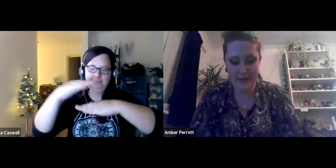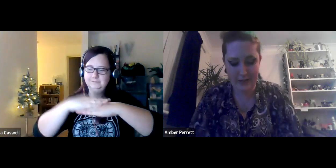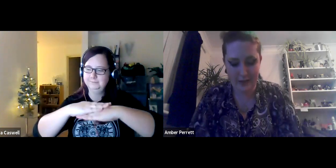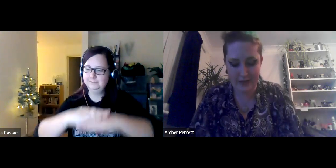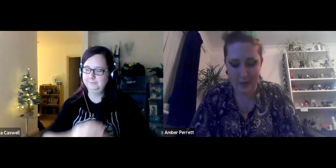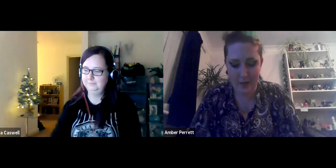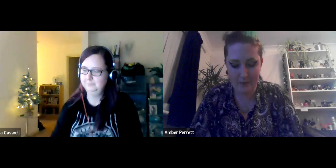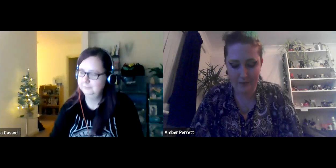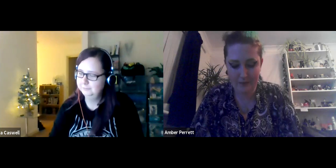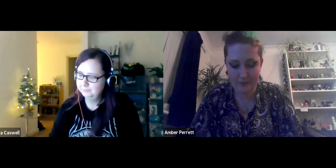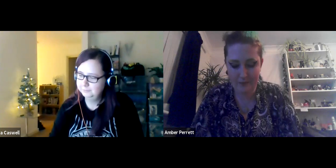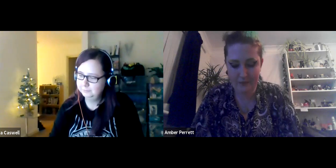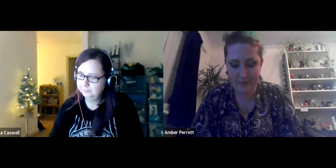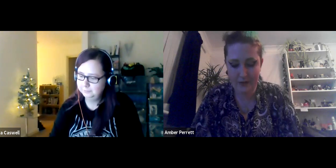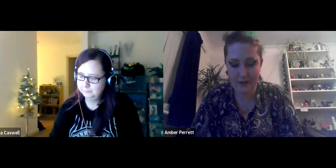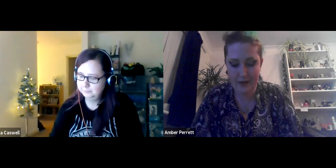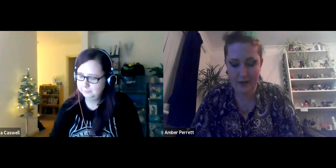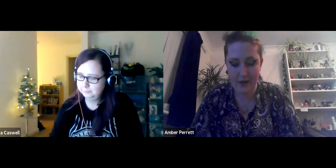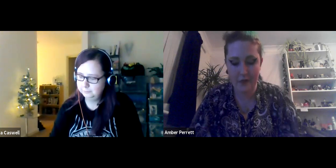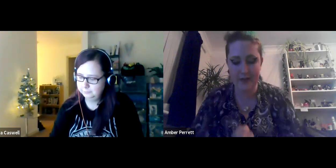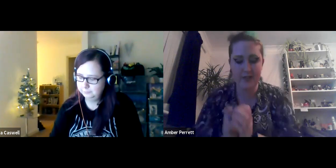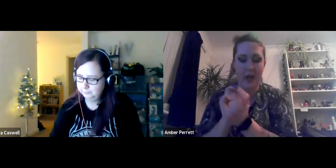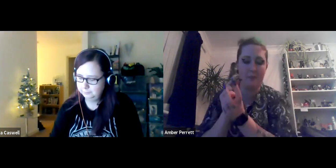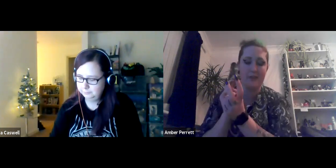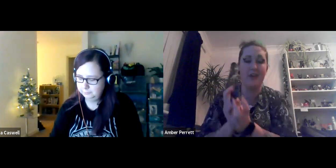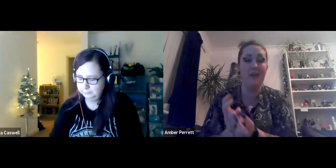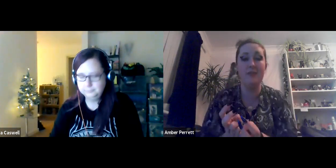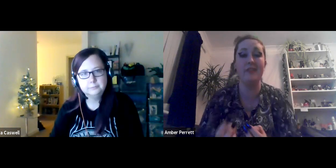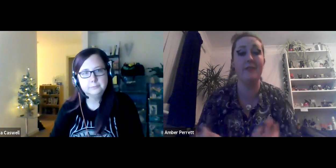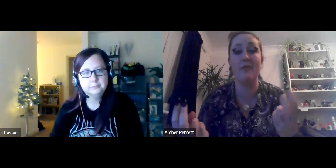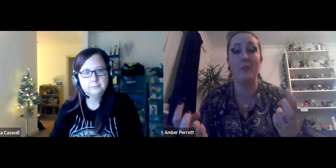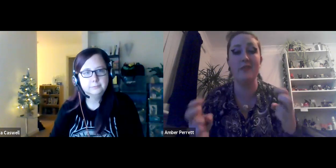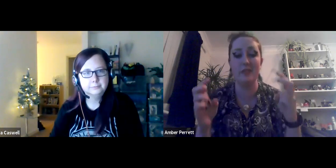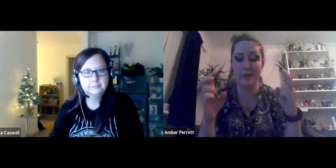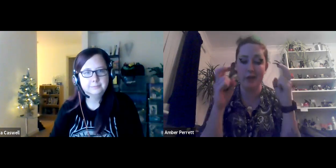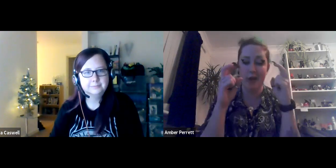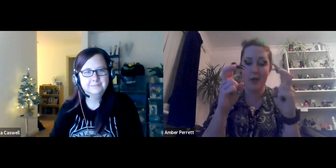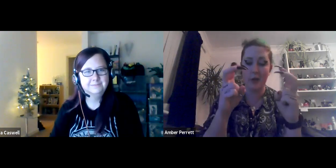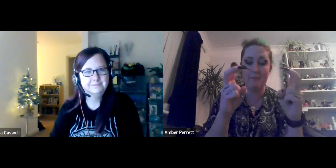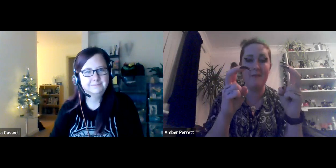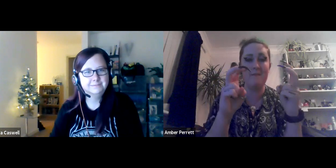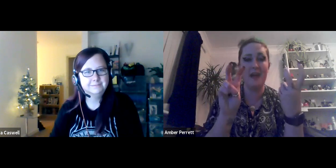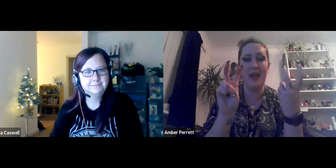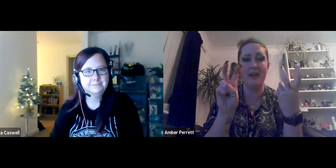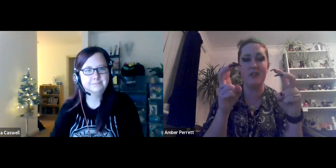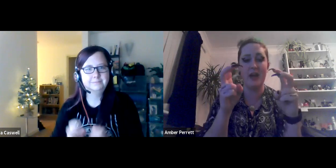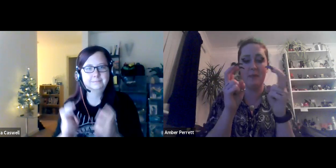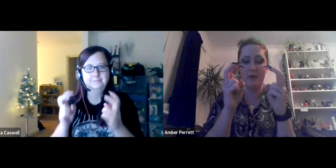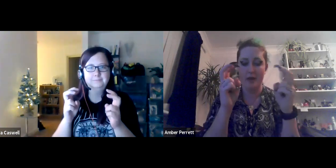So that one's that one. I've got interpreter, because if you ever wanted to, you got the bent V hand shape.